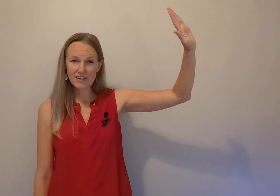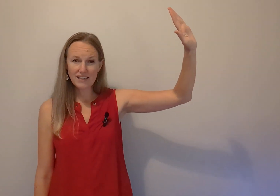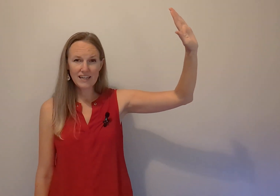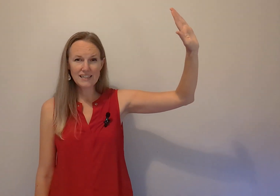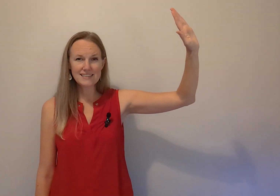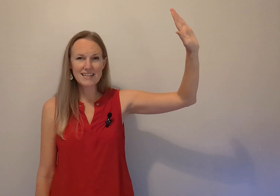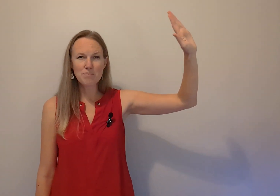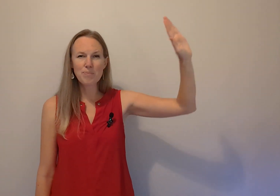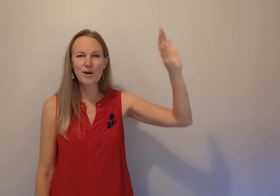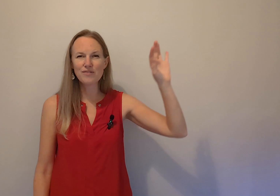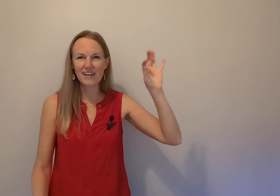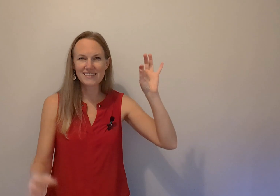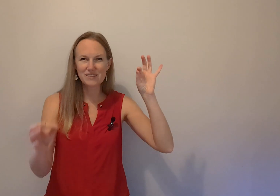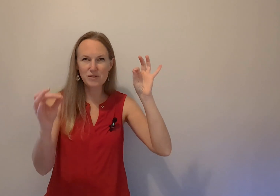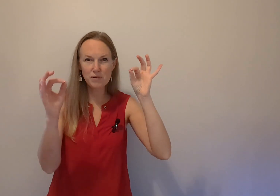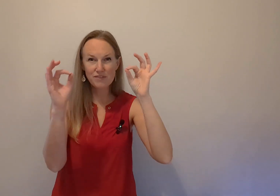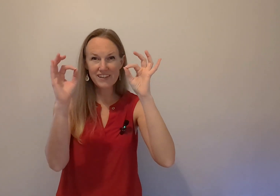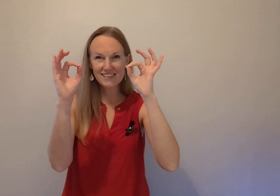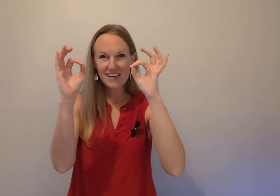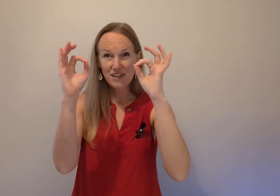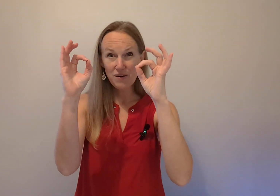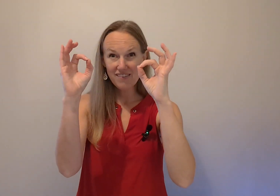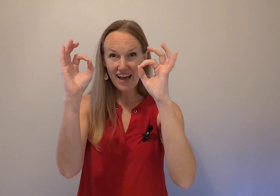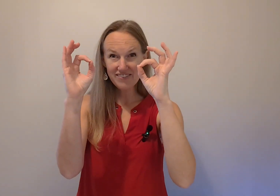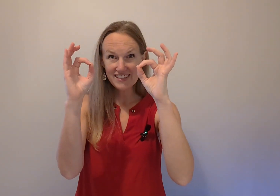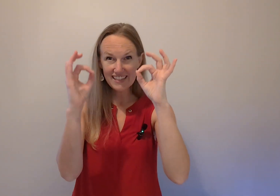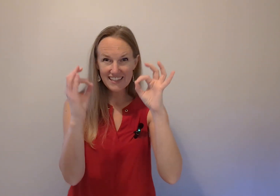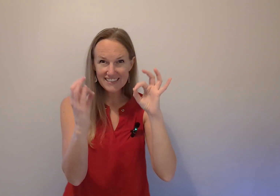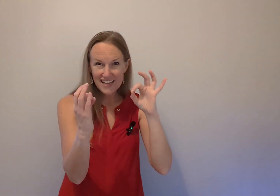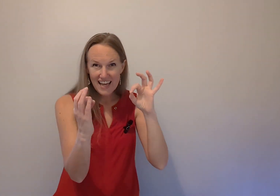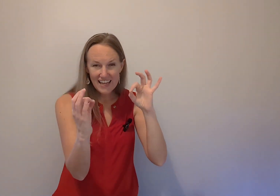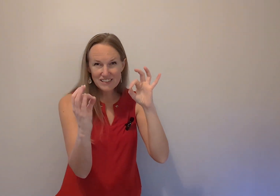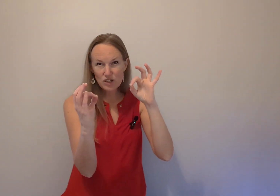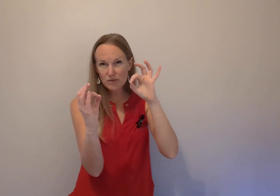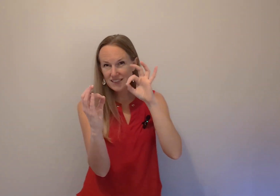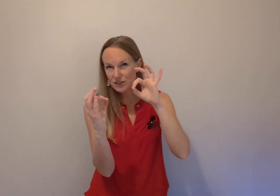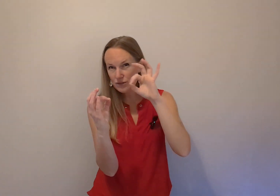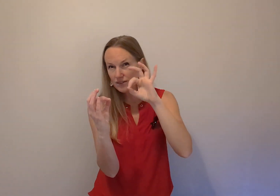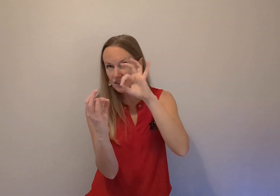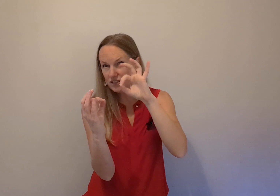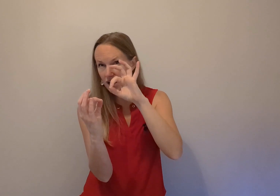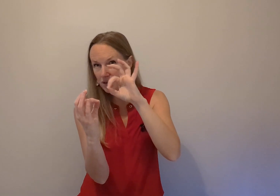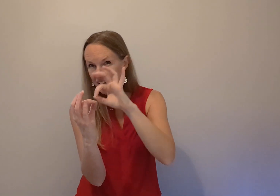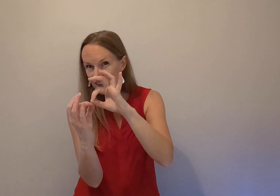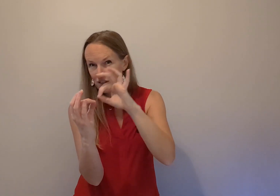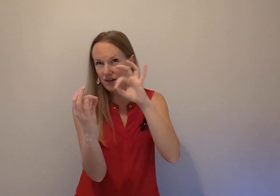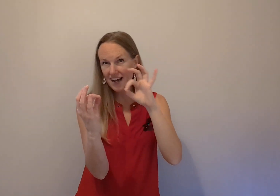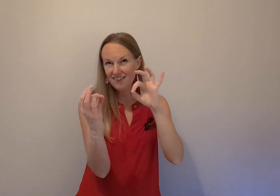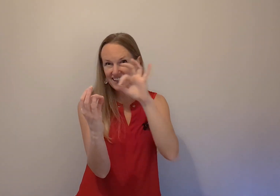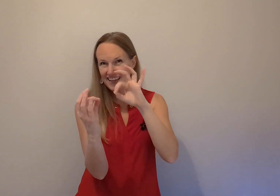heaven, his, and then perfect. So for perfect, you have F's like this, and it's almost your dominant hand goes around and